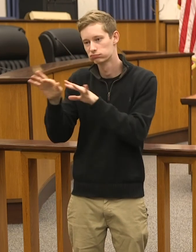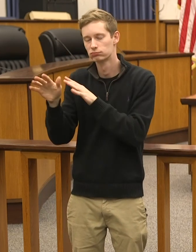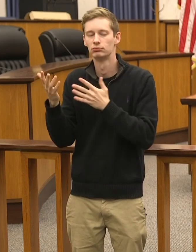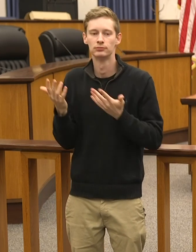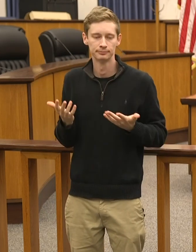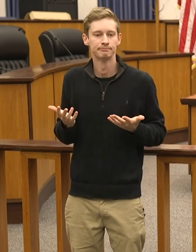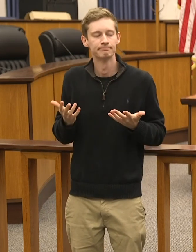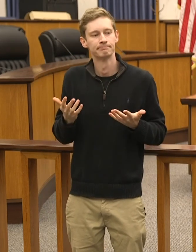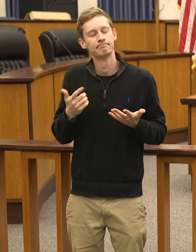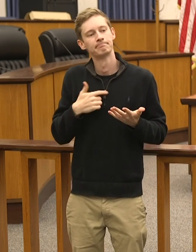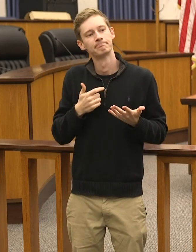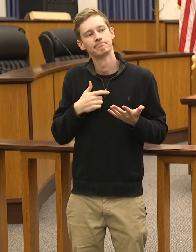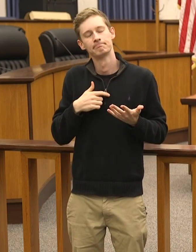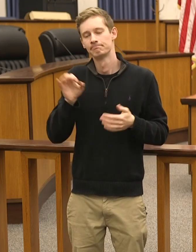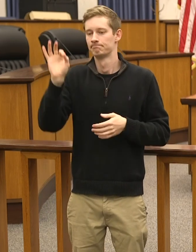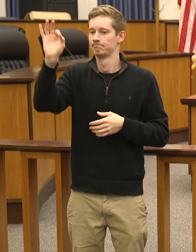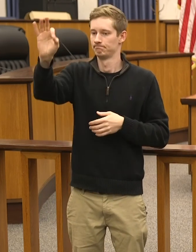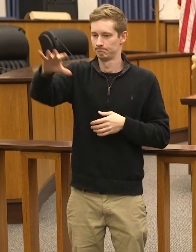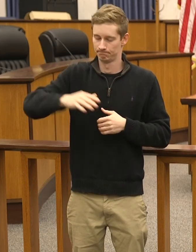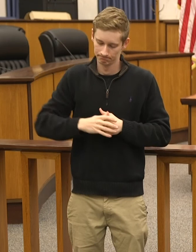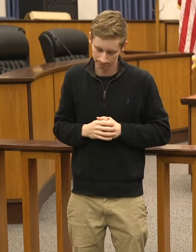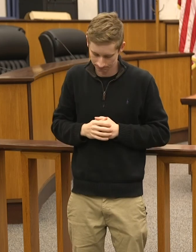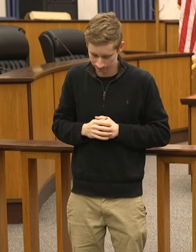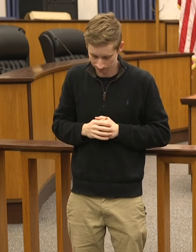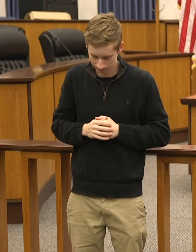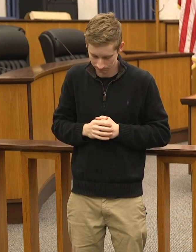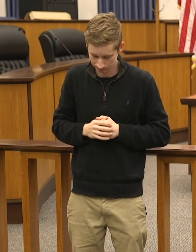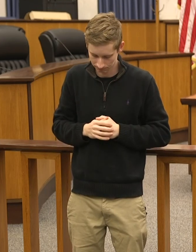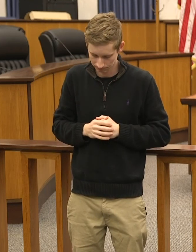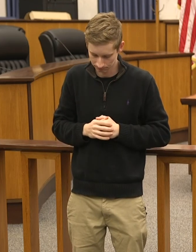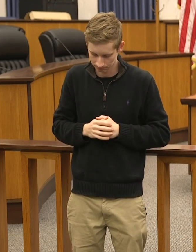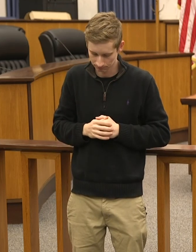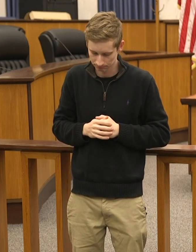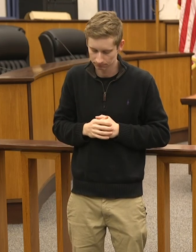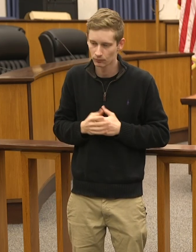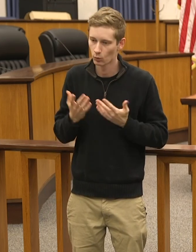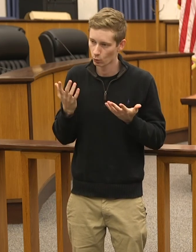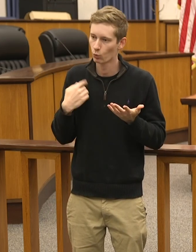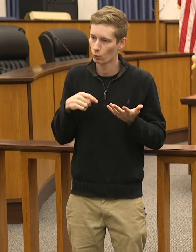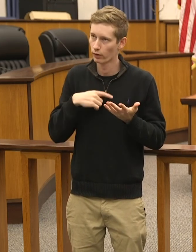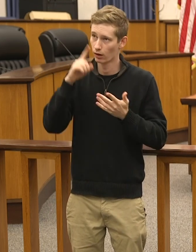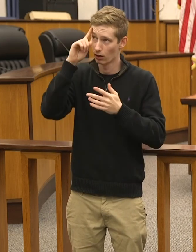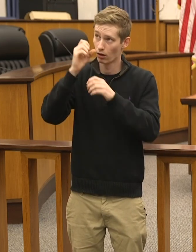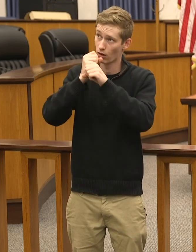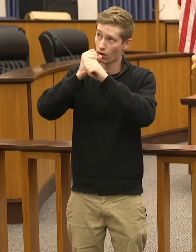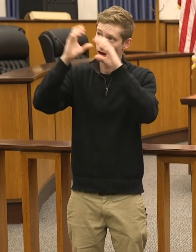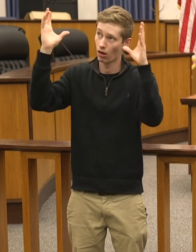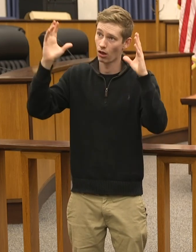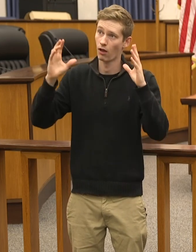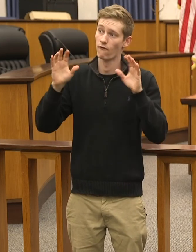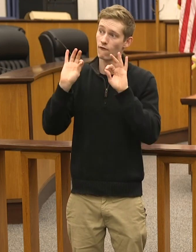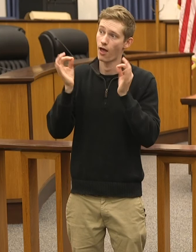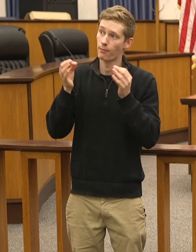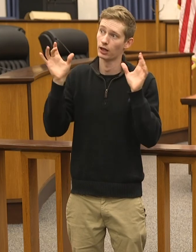And I guess what I will just offer is that we will need to think differently about how we do family gatherings this year. I think there